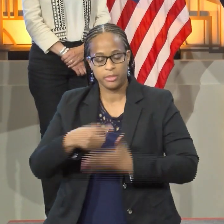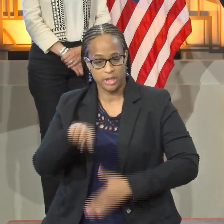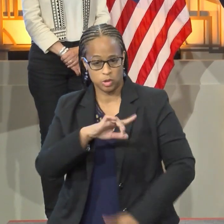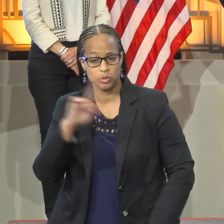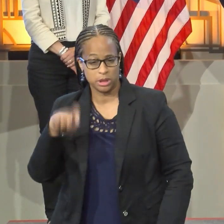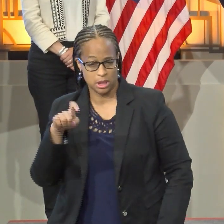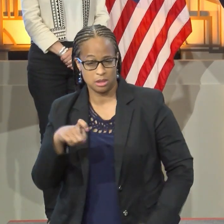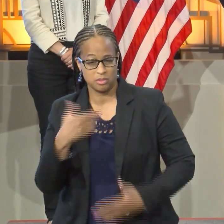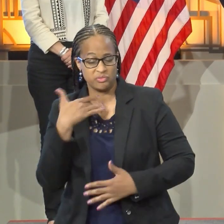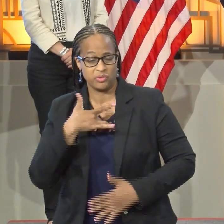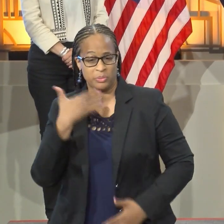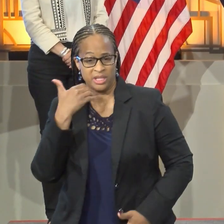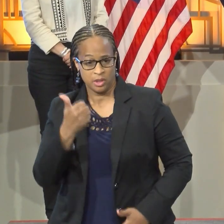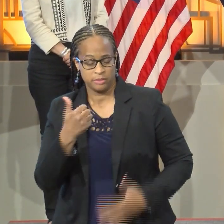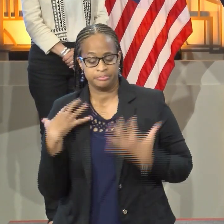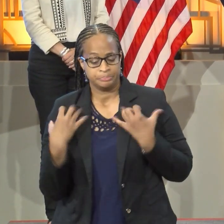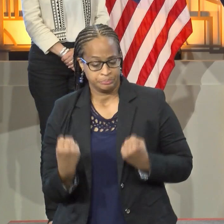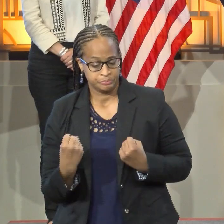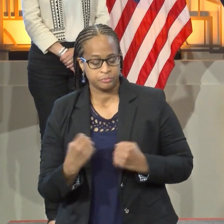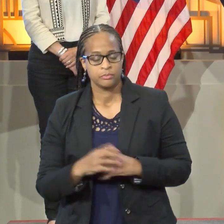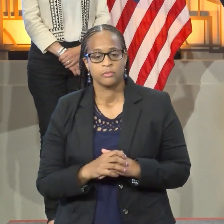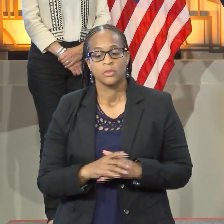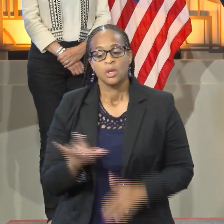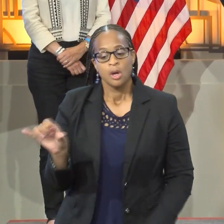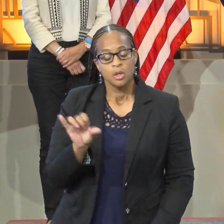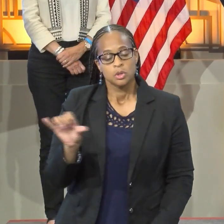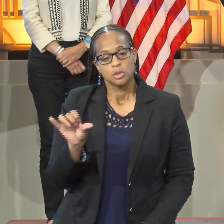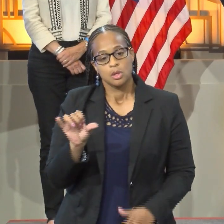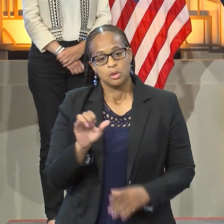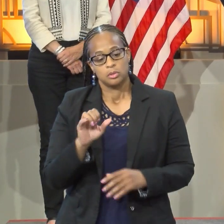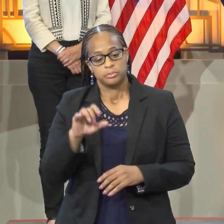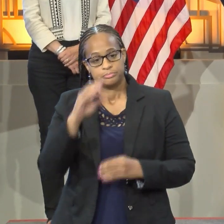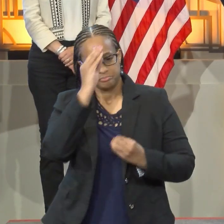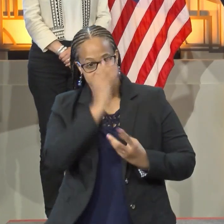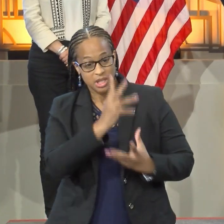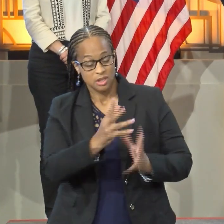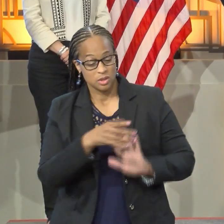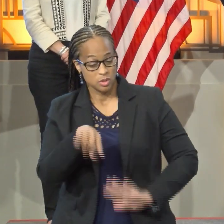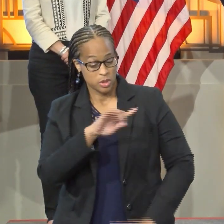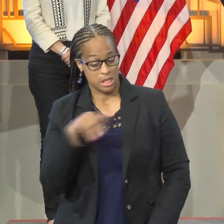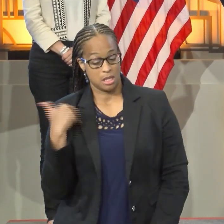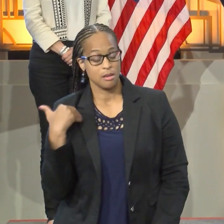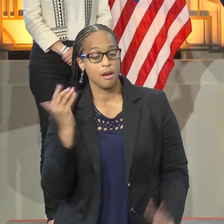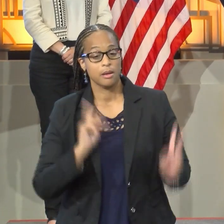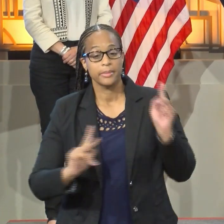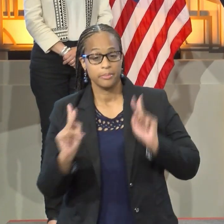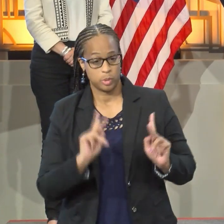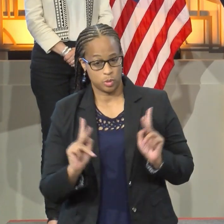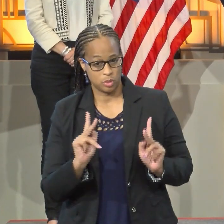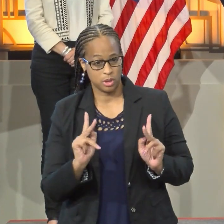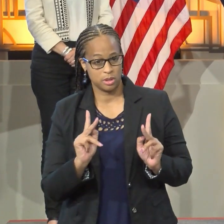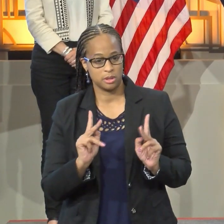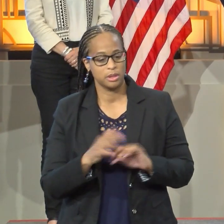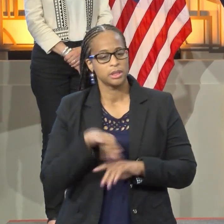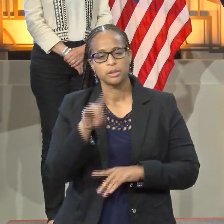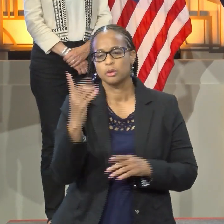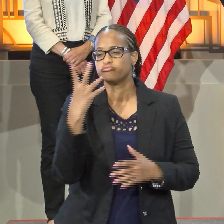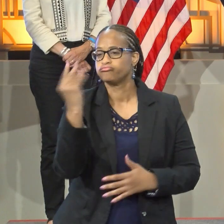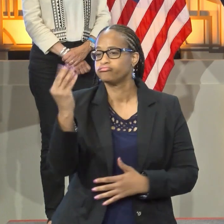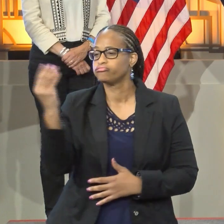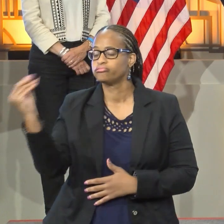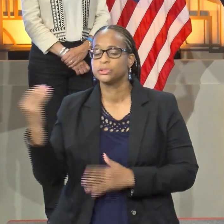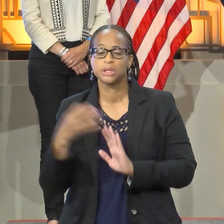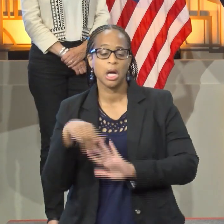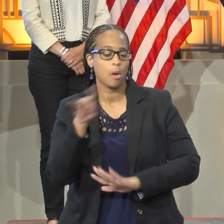you need. At the same time, let me speak to those younger individuals who are going out and